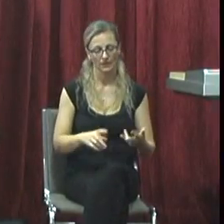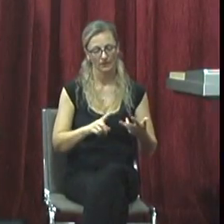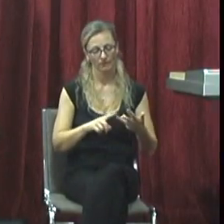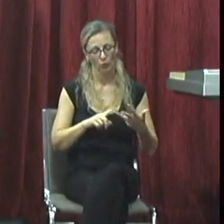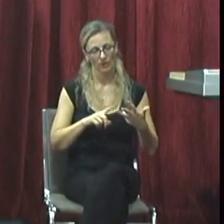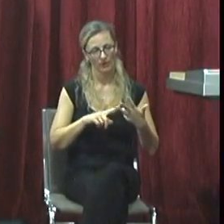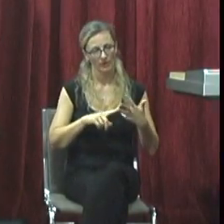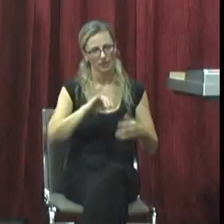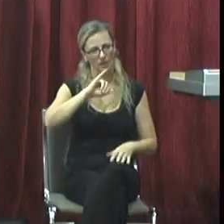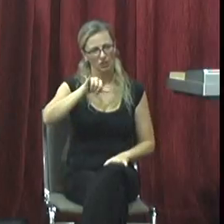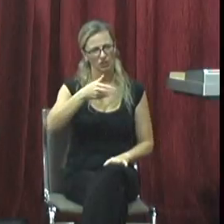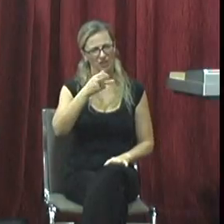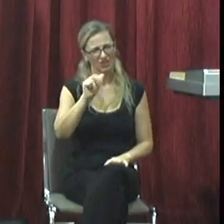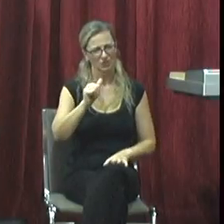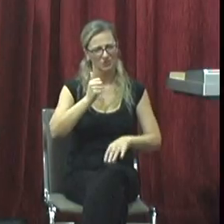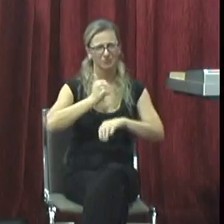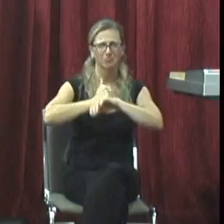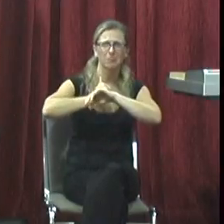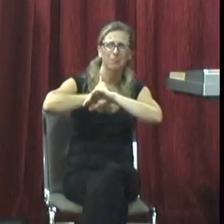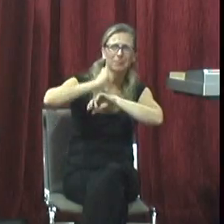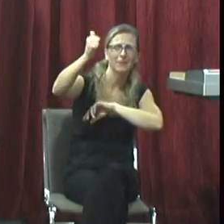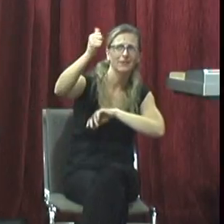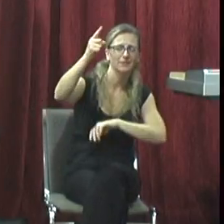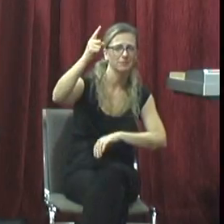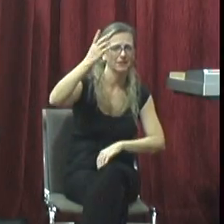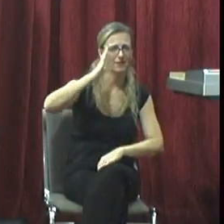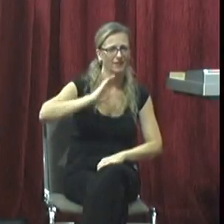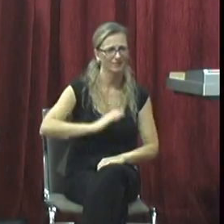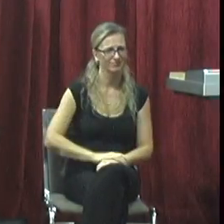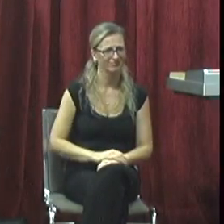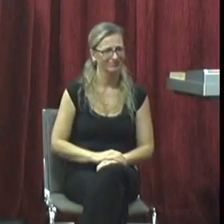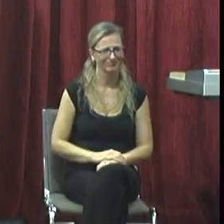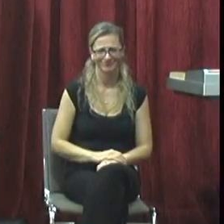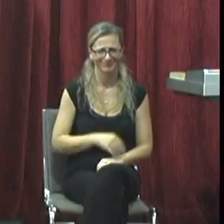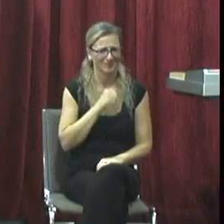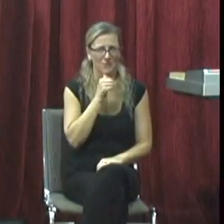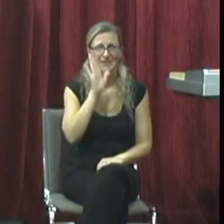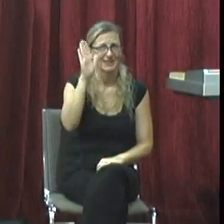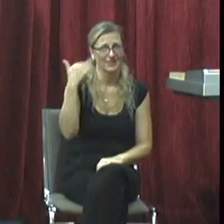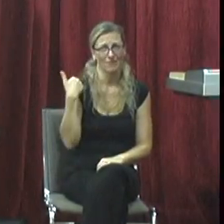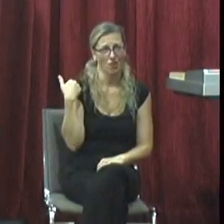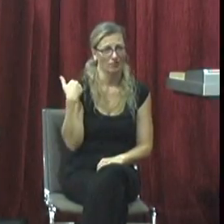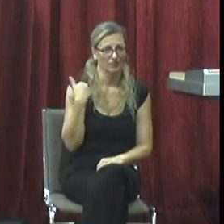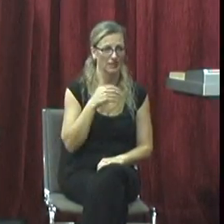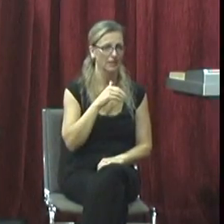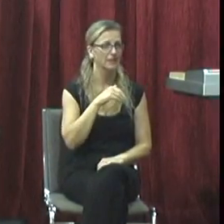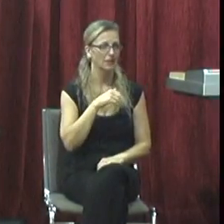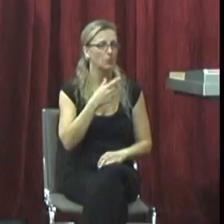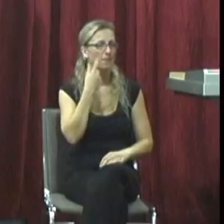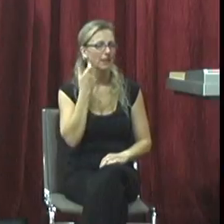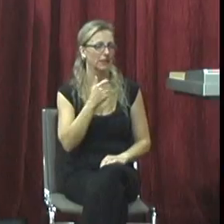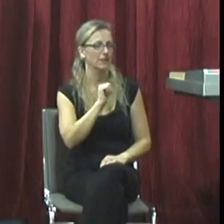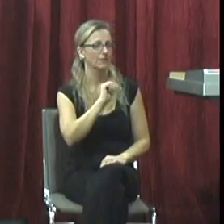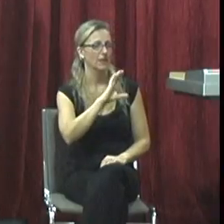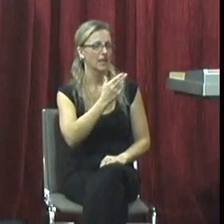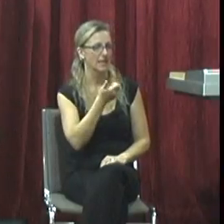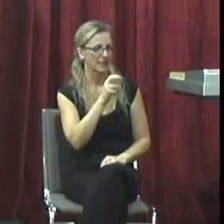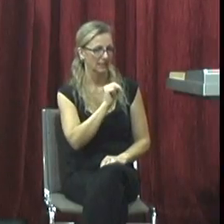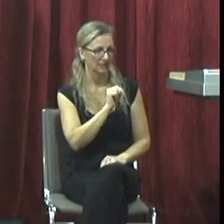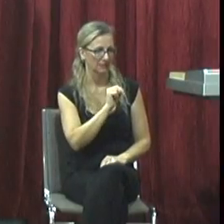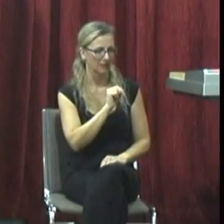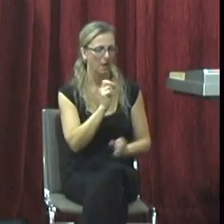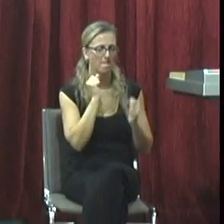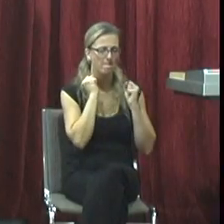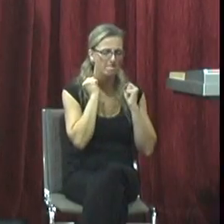defeat. And it wasn't God's fault. It was Achan's sin. And I don't know about you, but I've often heard people blaming God for